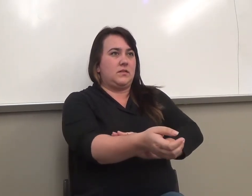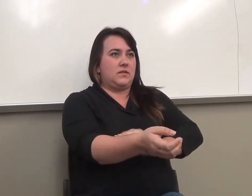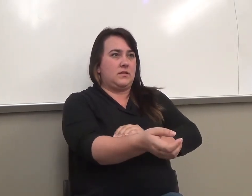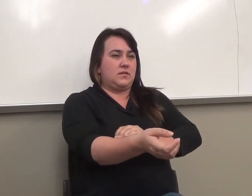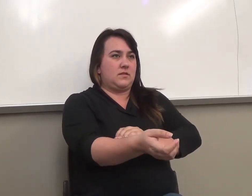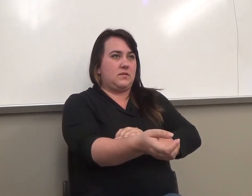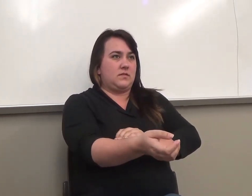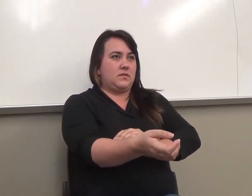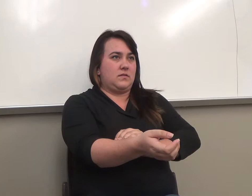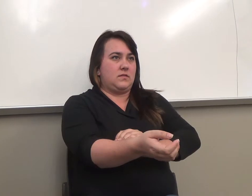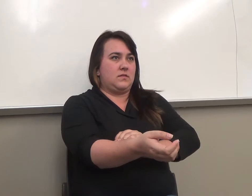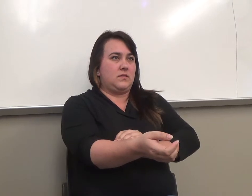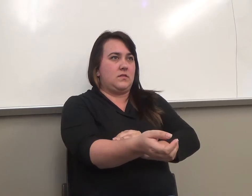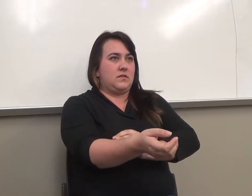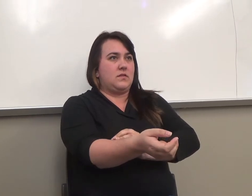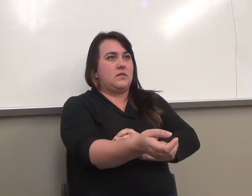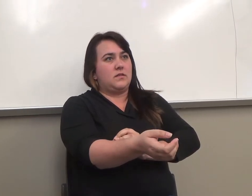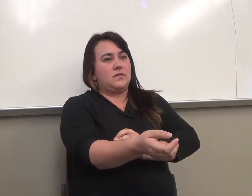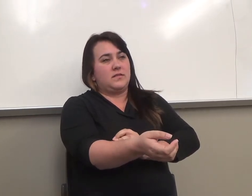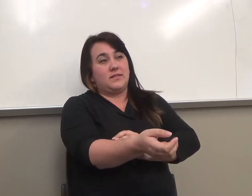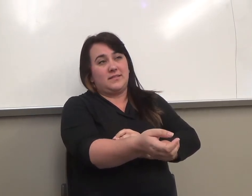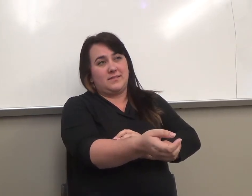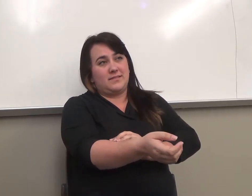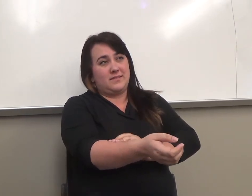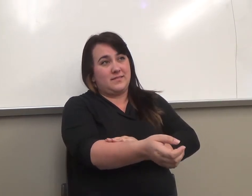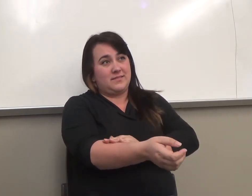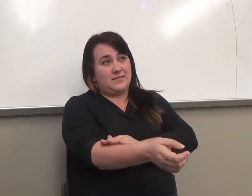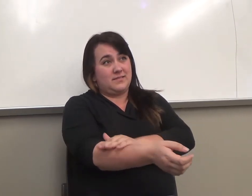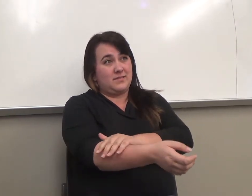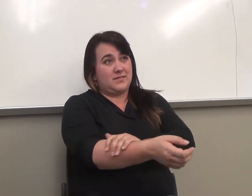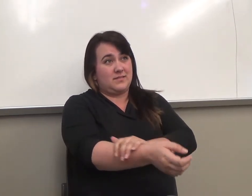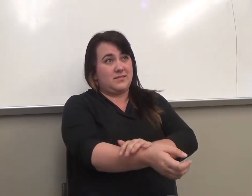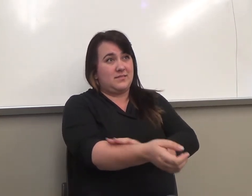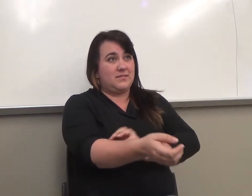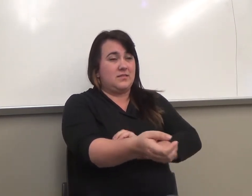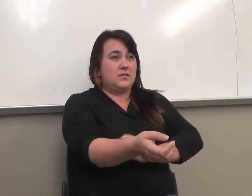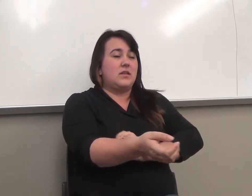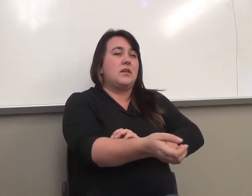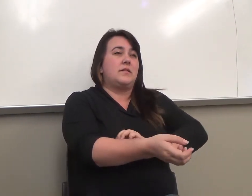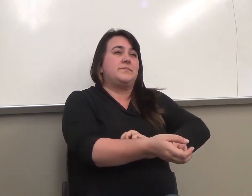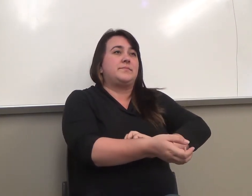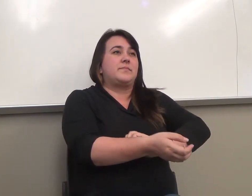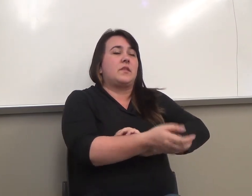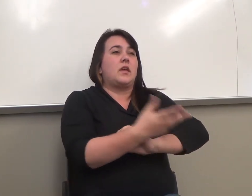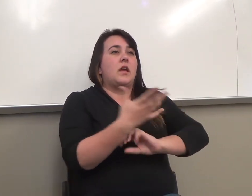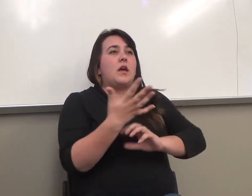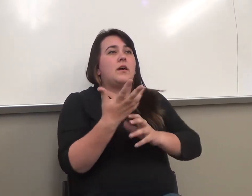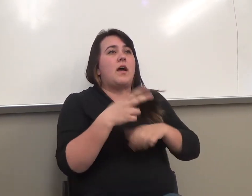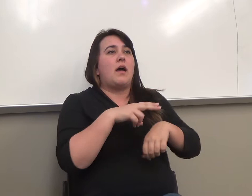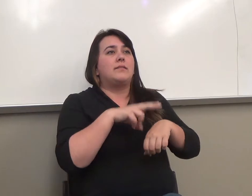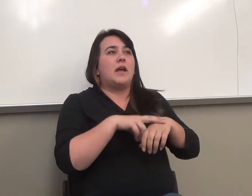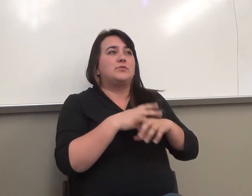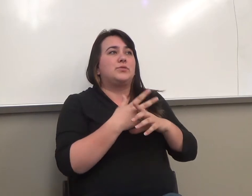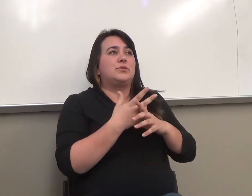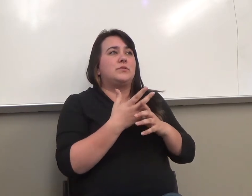running out of paper. No, I did too. More than 11 slides? not in the I didn't print it out.